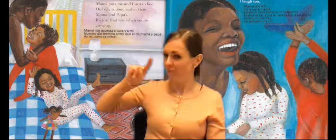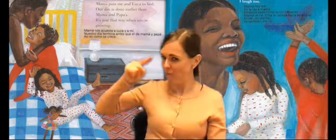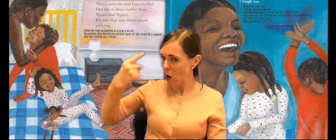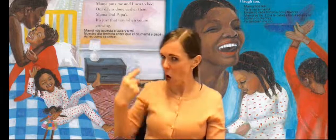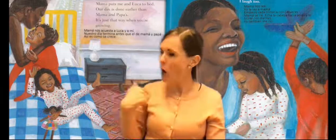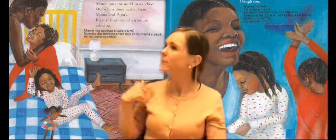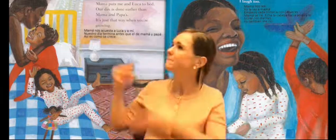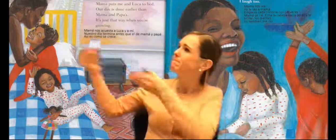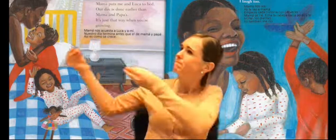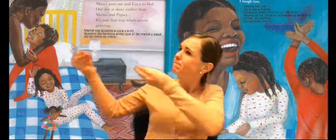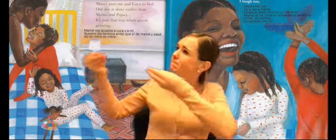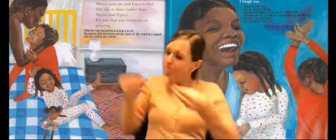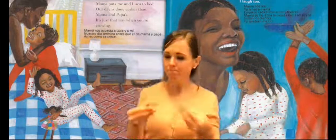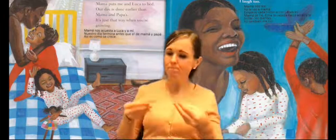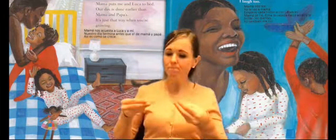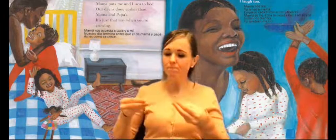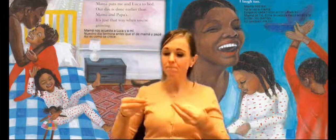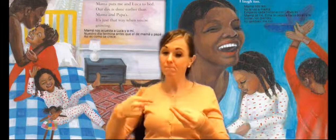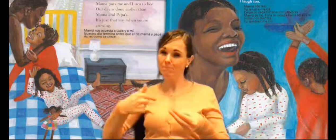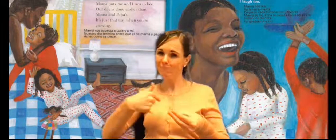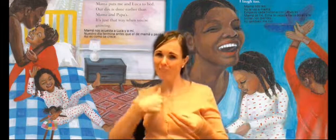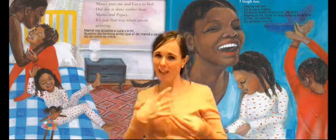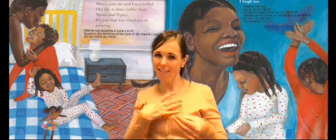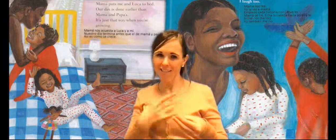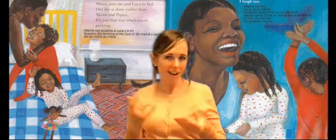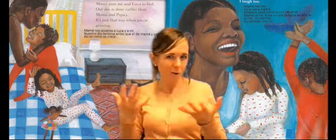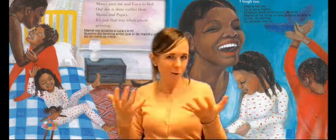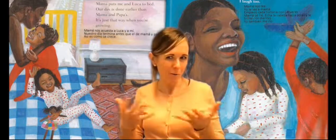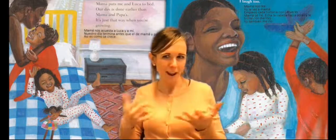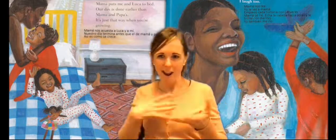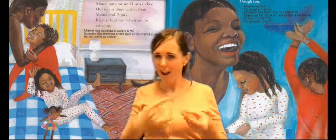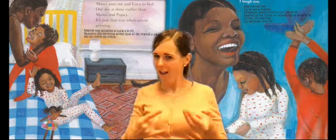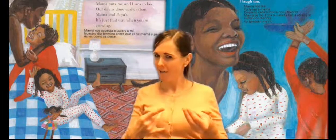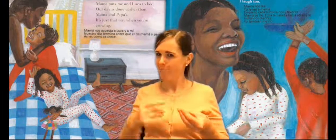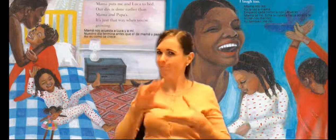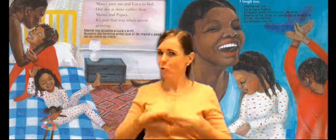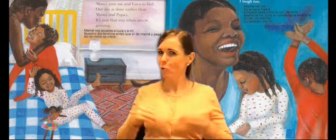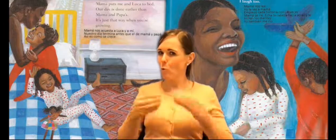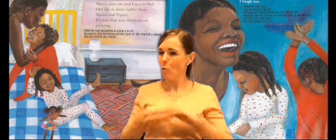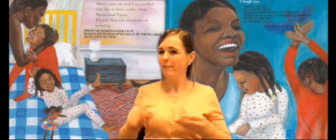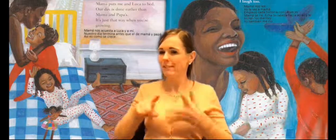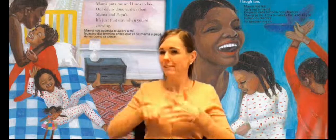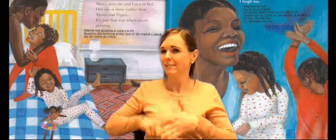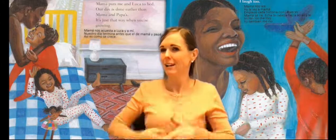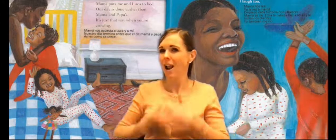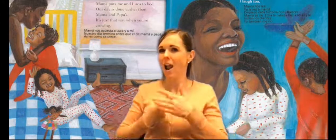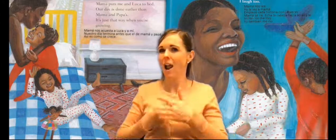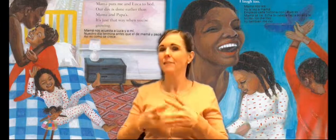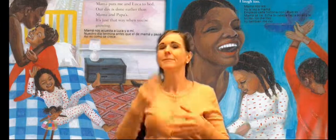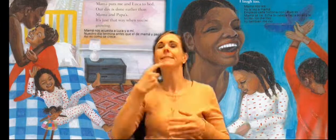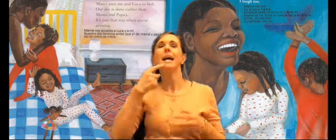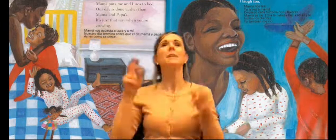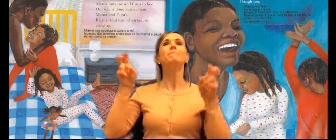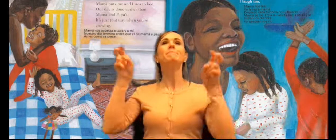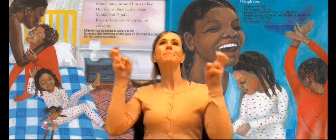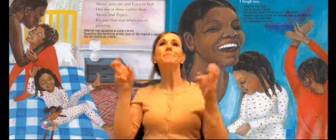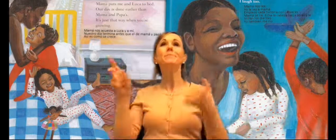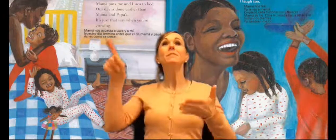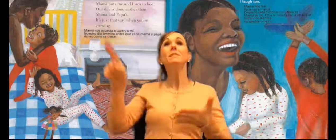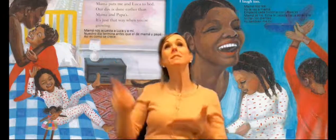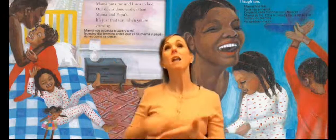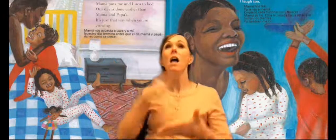you a story. And I say, no, me first. And I take the book, because I like to start every